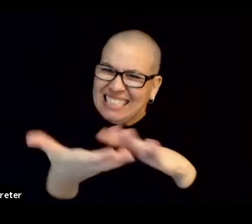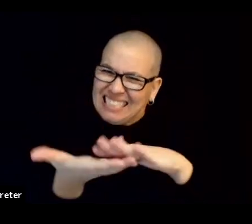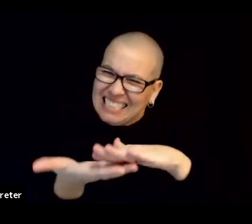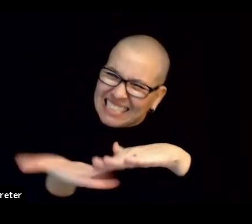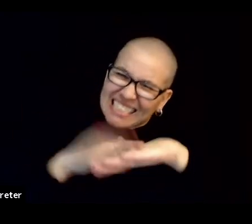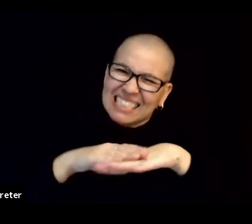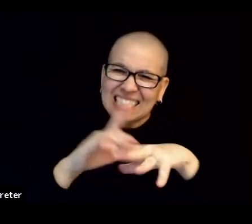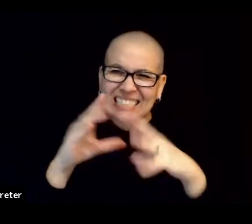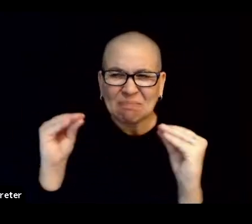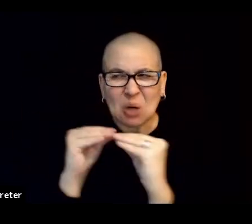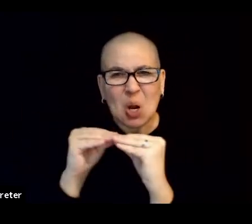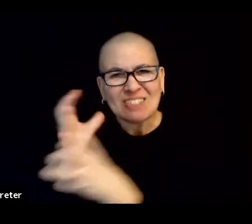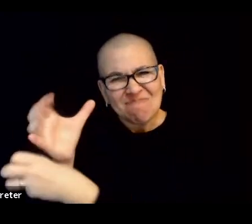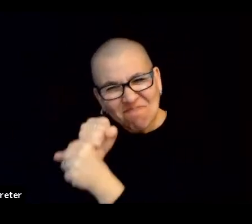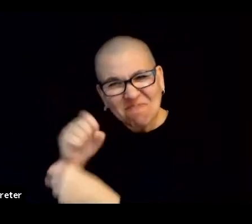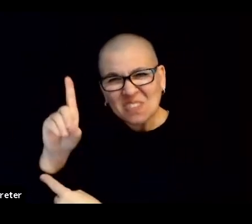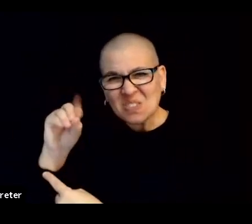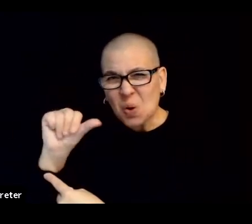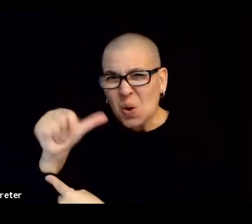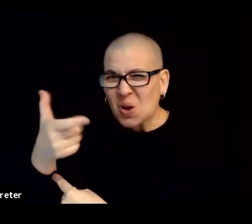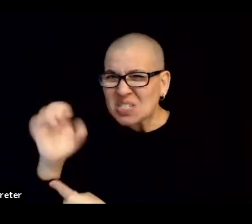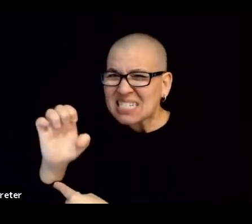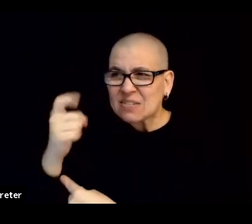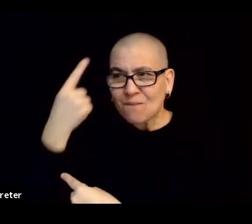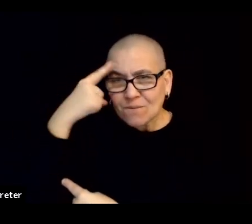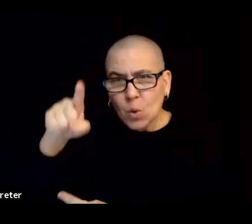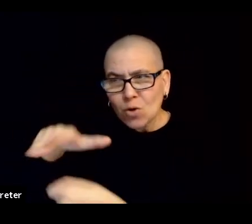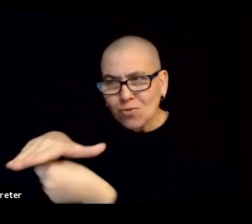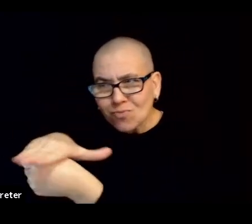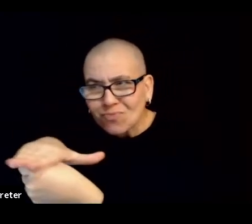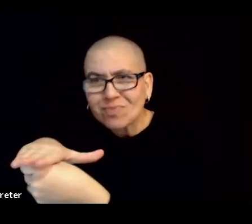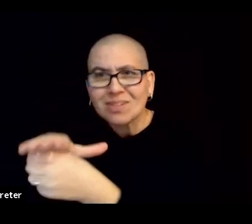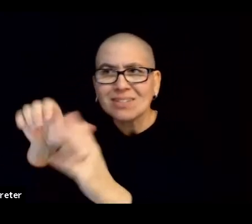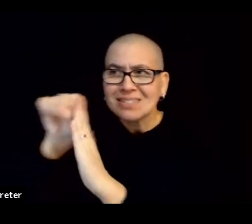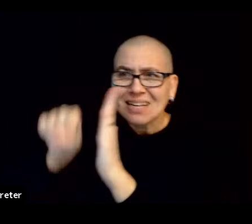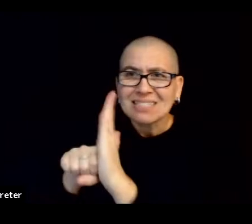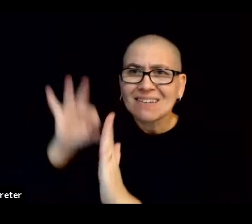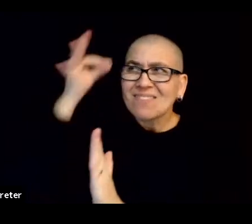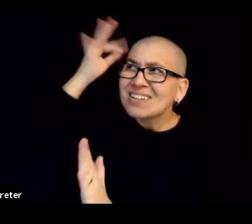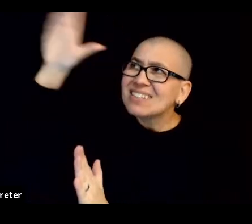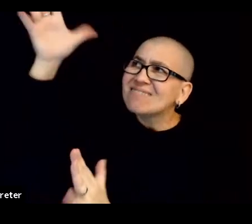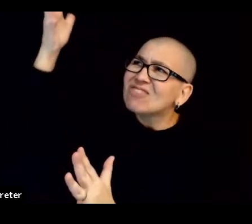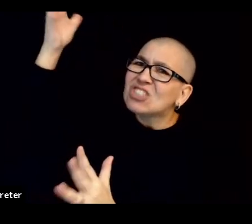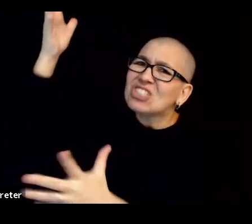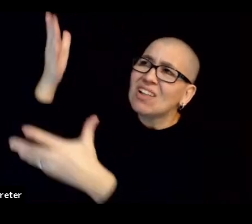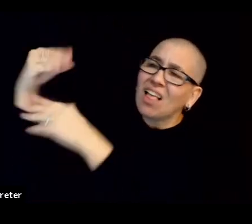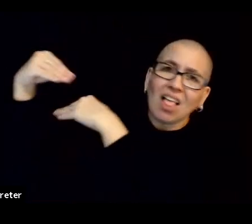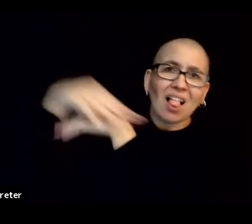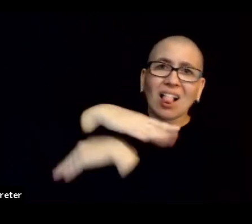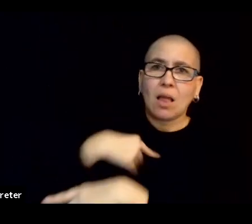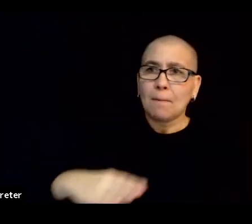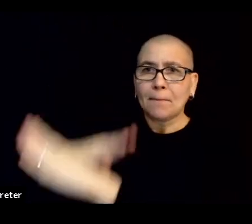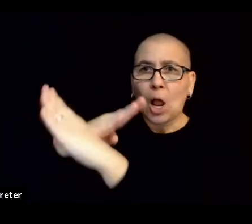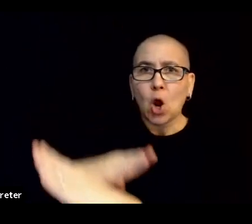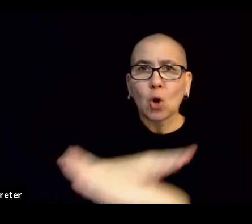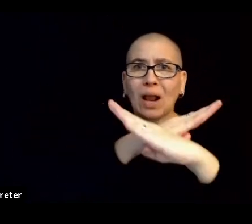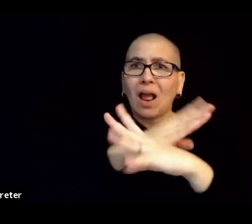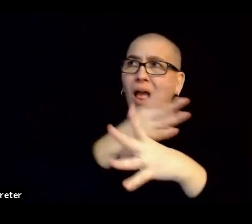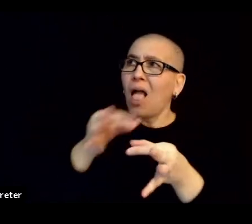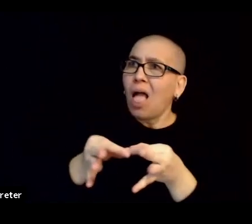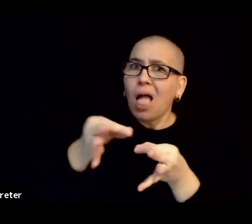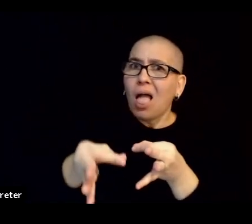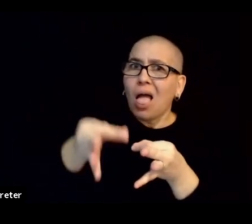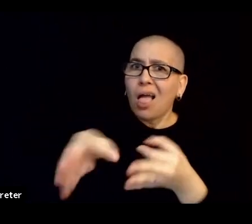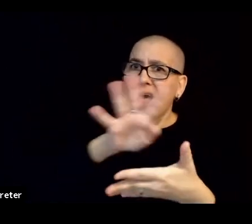levels to immediately address whatever barriers may be causing delays in distribution and getting shots in people's arms here